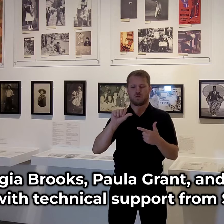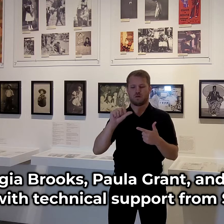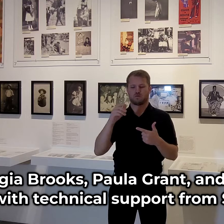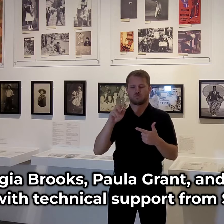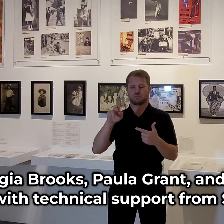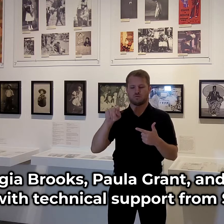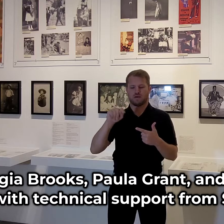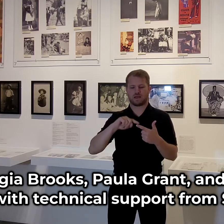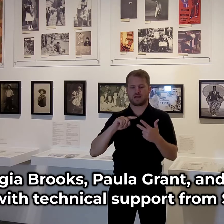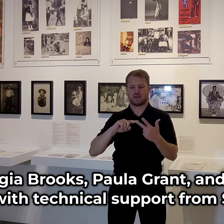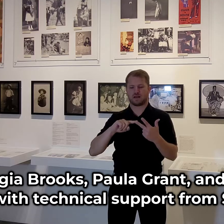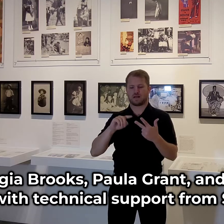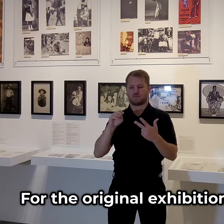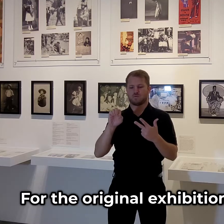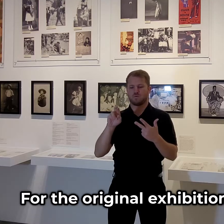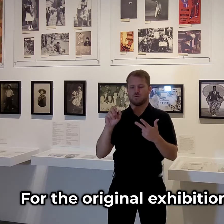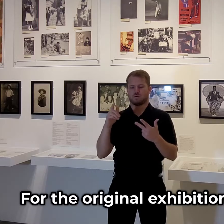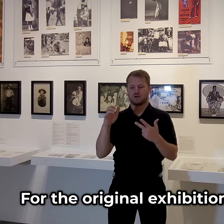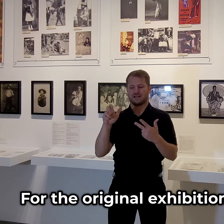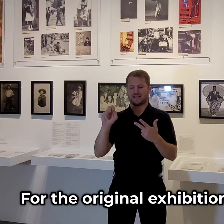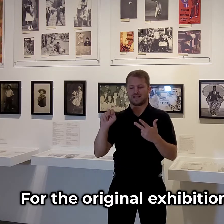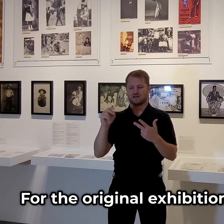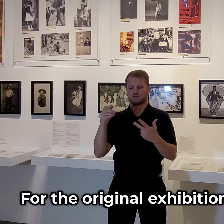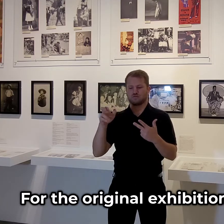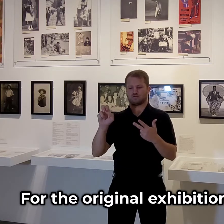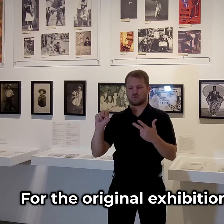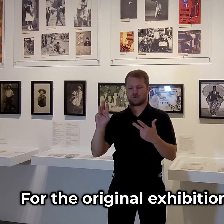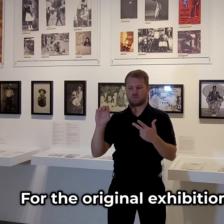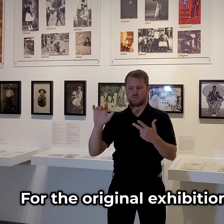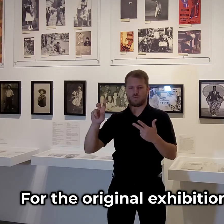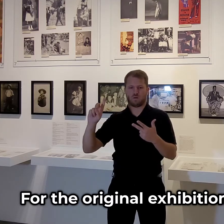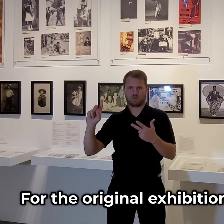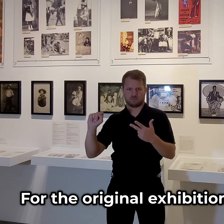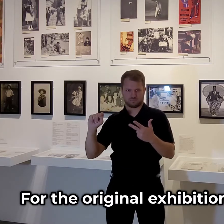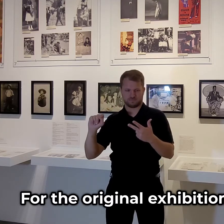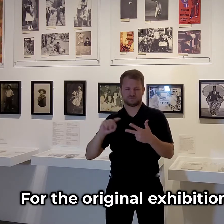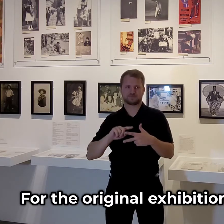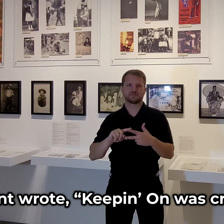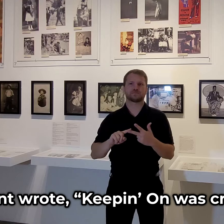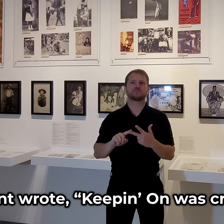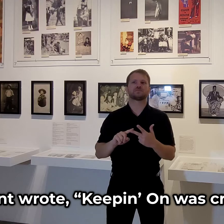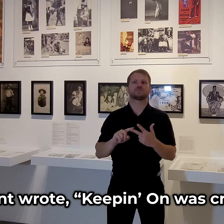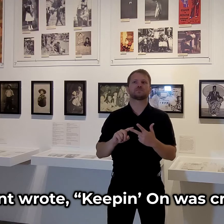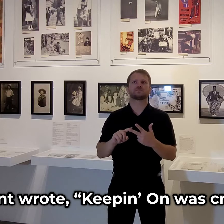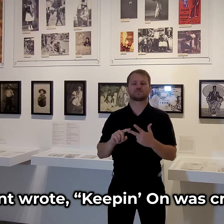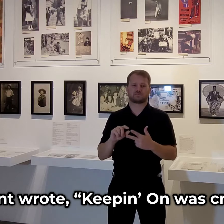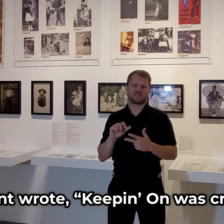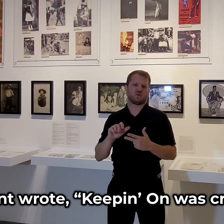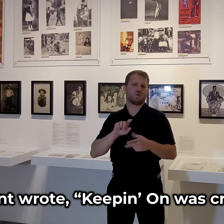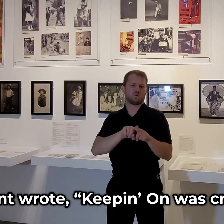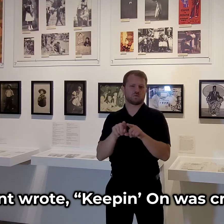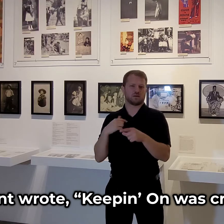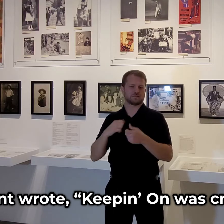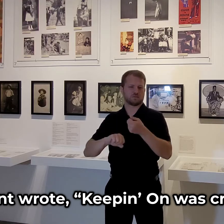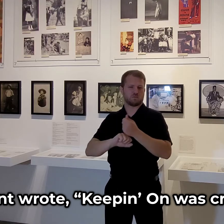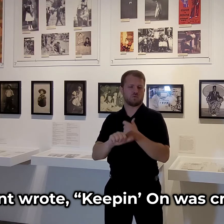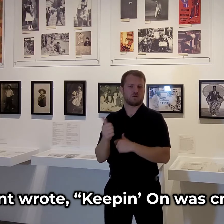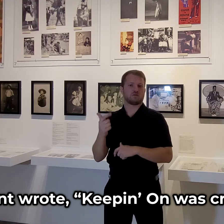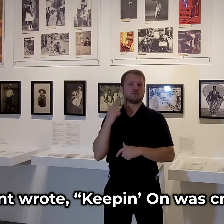Saskia Sheffer. For the original exhibition statement, Grant wrote, "Keepin' On was created